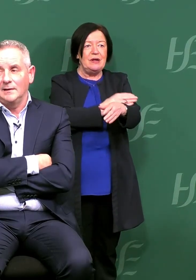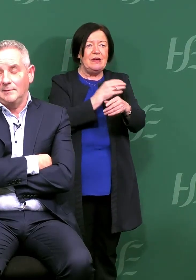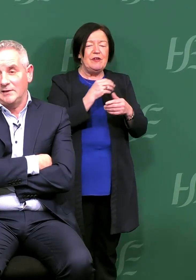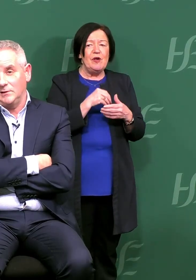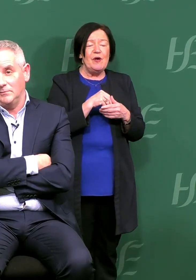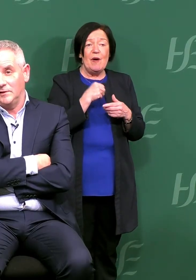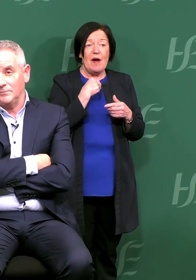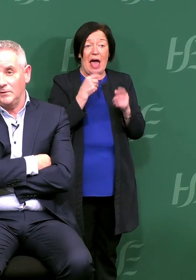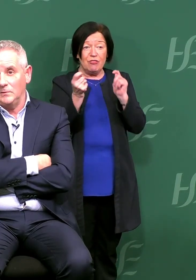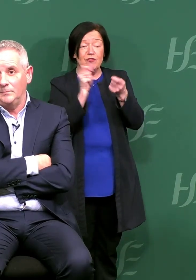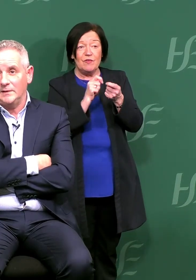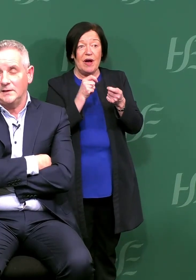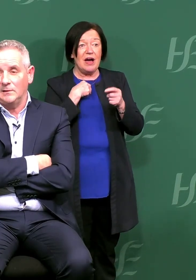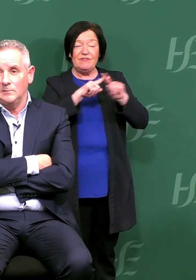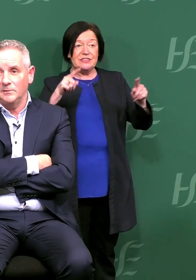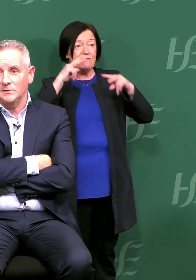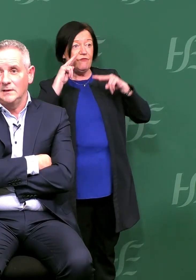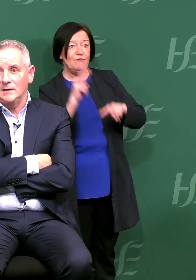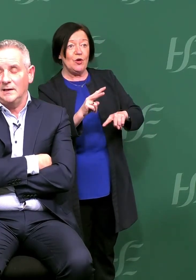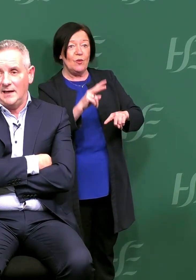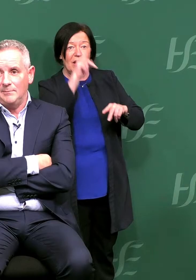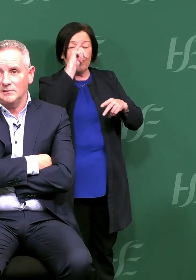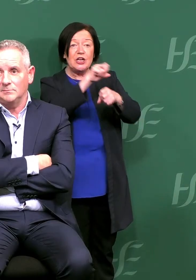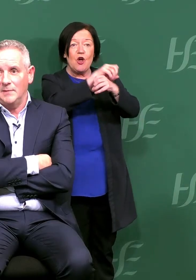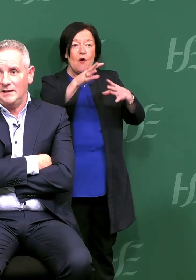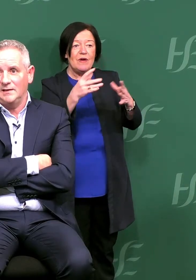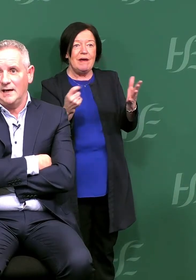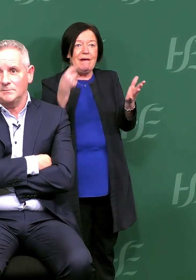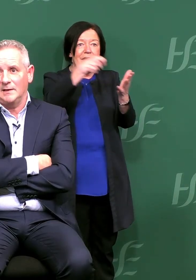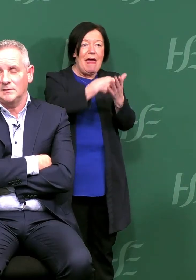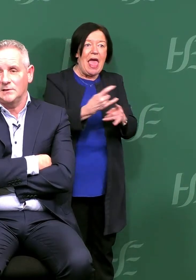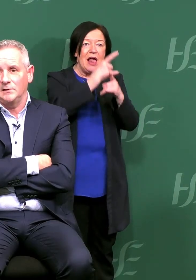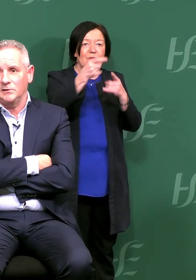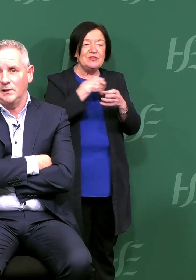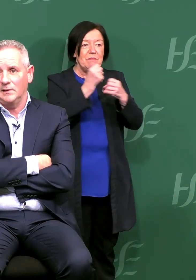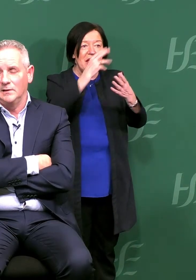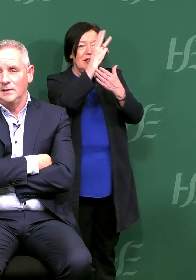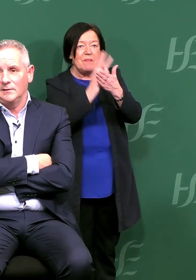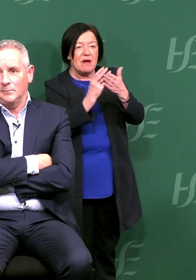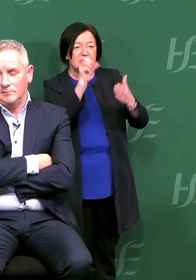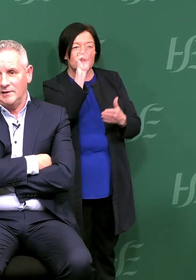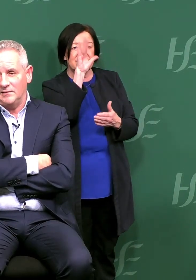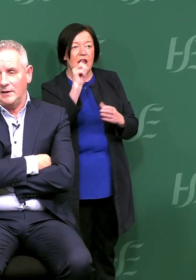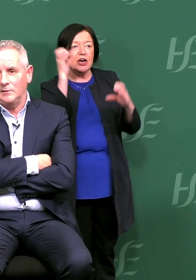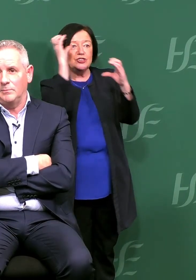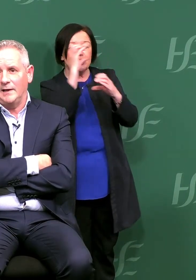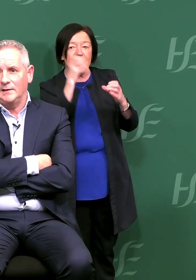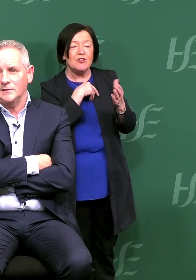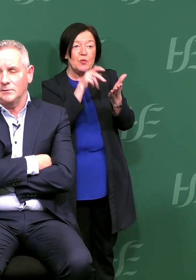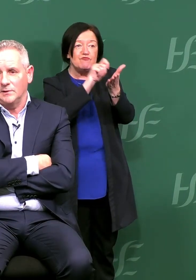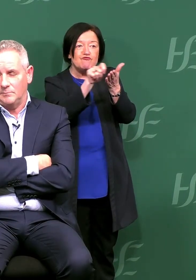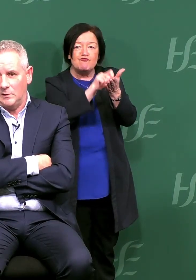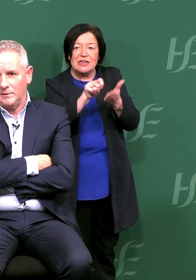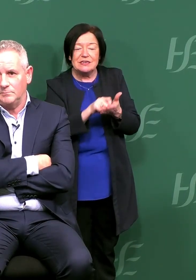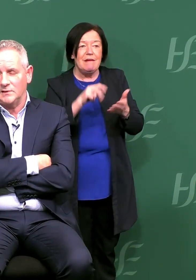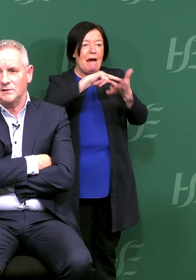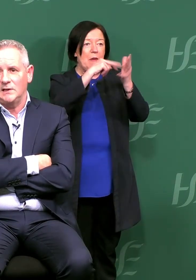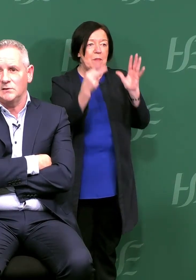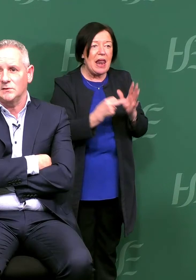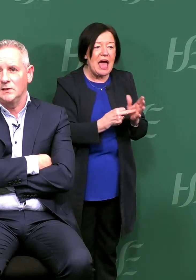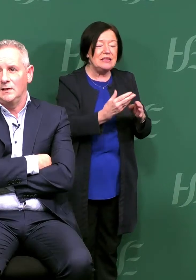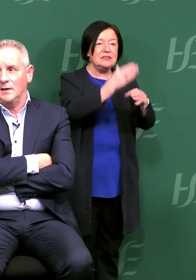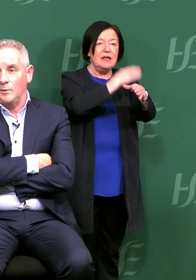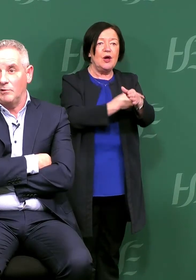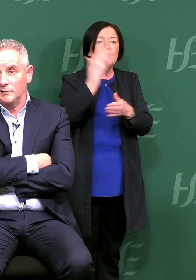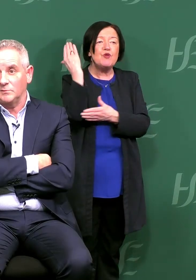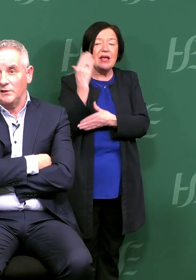back. I'm actually of a different view. I think COVID enabled many of the aspects of Sláinte care that were written down in plans, that were in PowerPoint